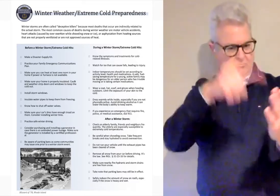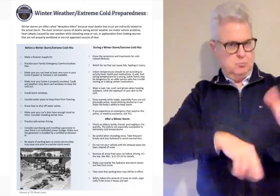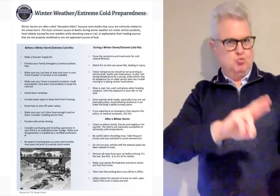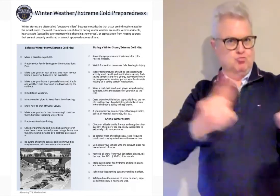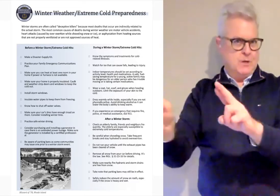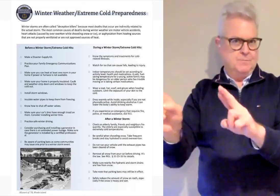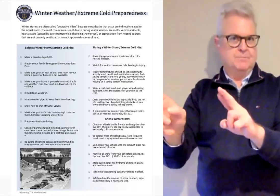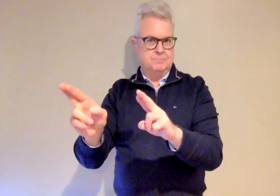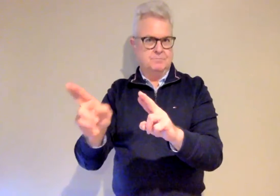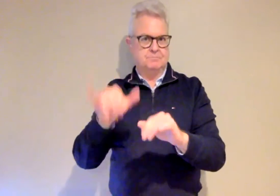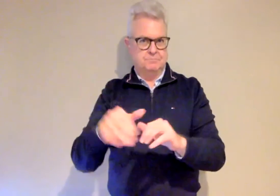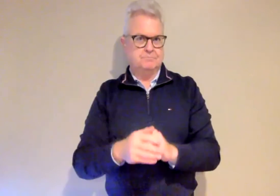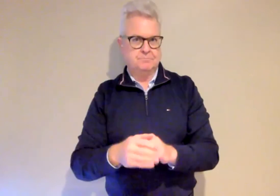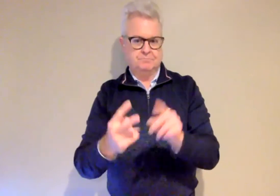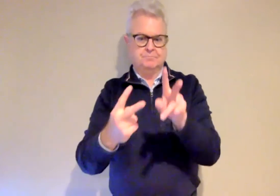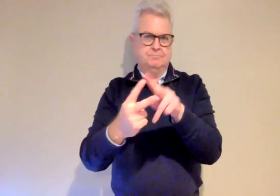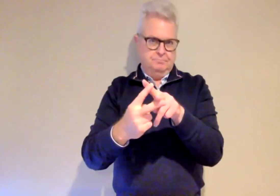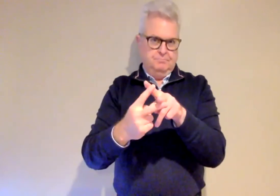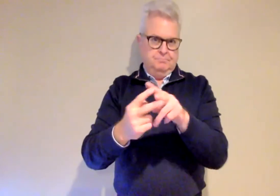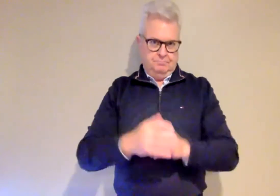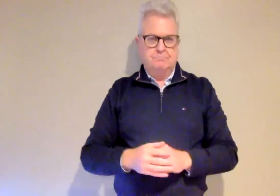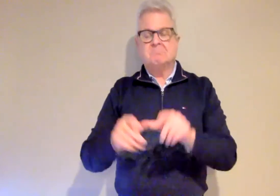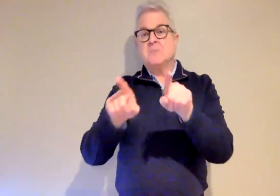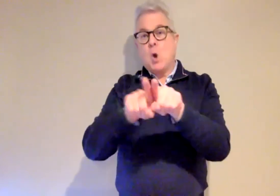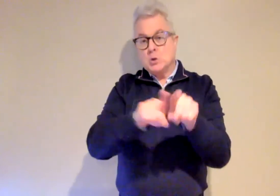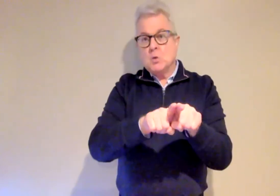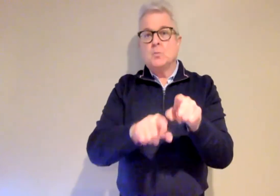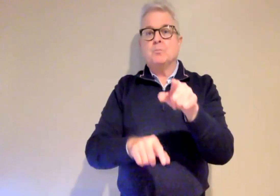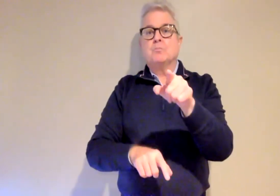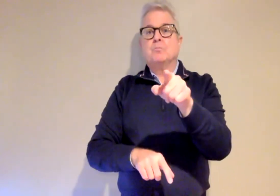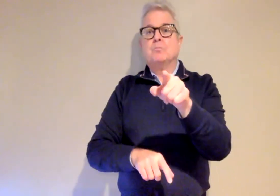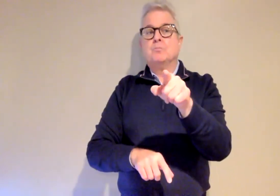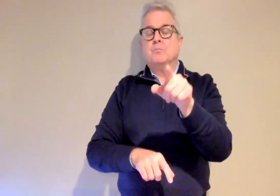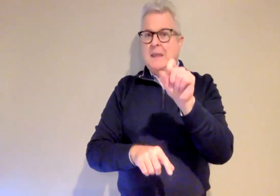forth. It gives you all the things to do to be prepared for winterization.